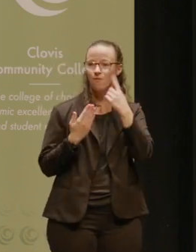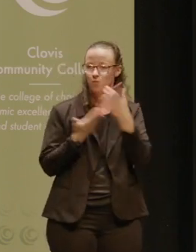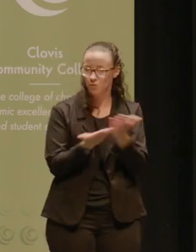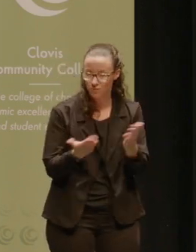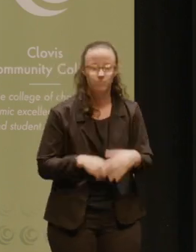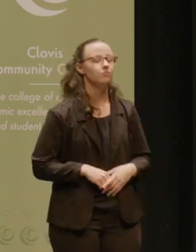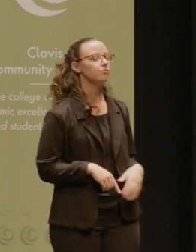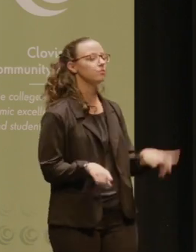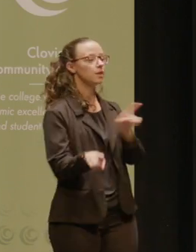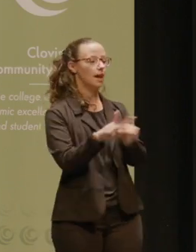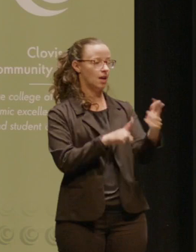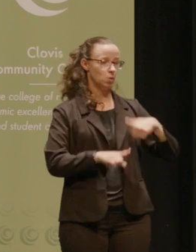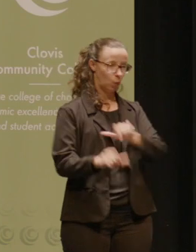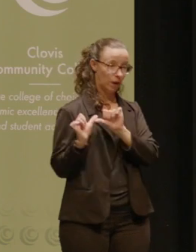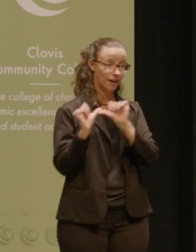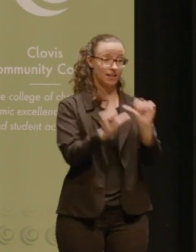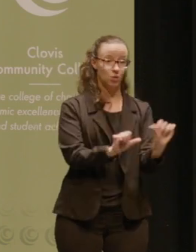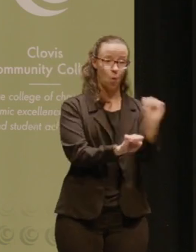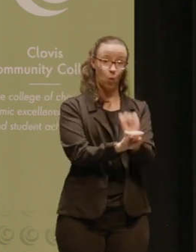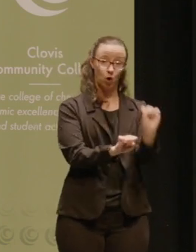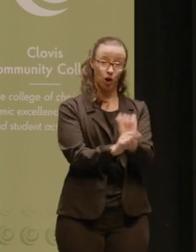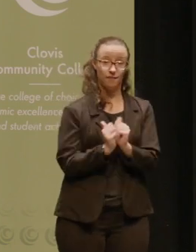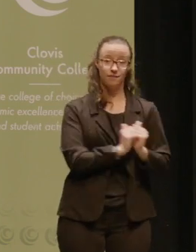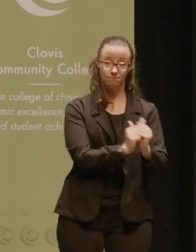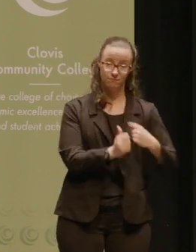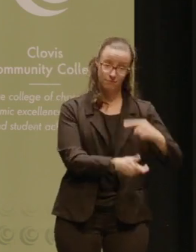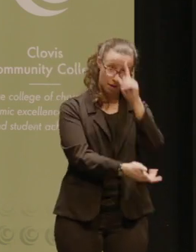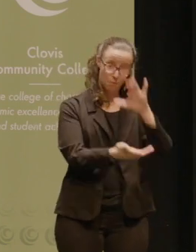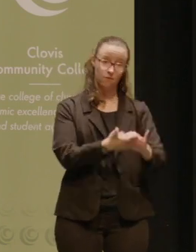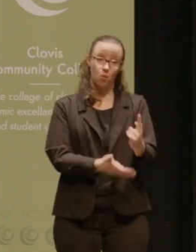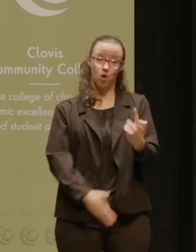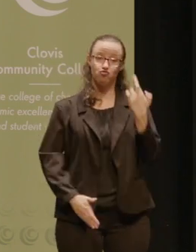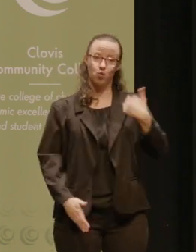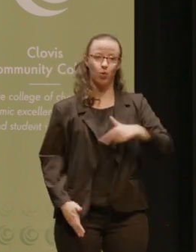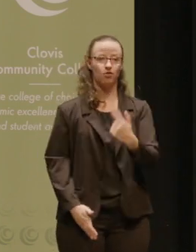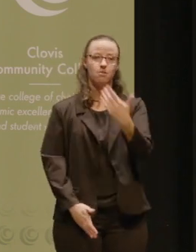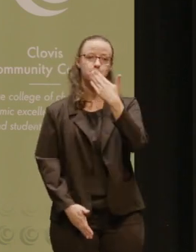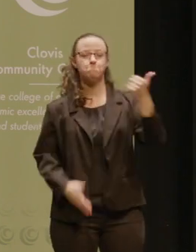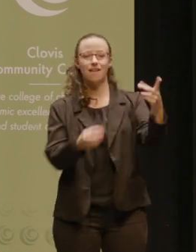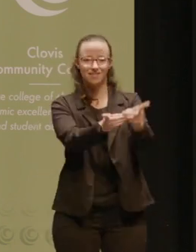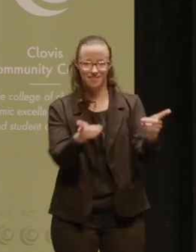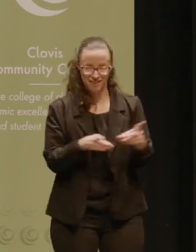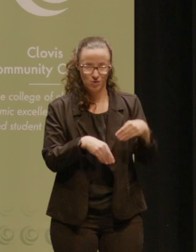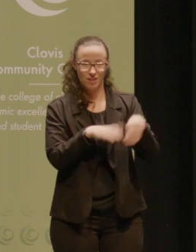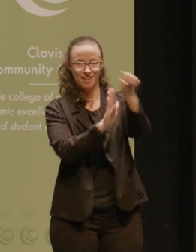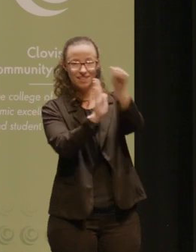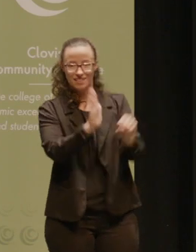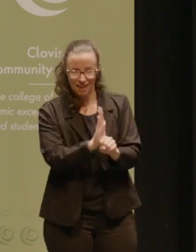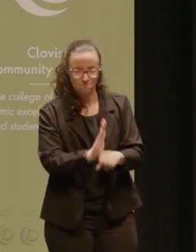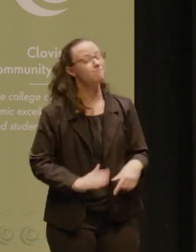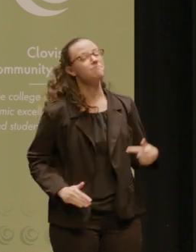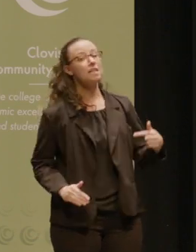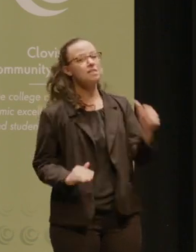As we continue that working together, I believe it's one of the reasons we're one of the best districts in the state. And I